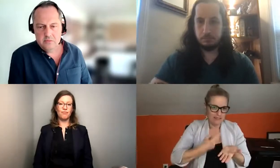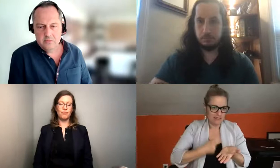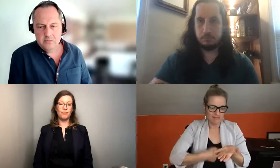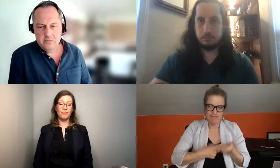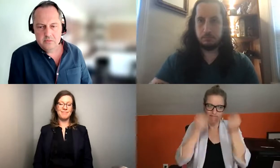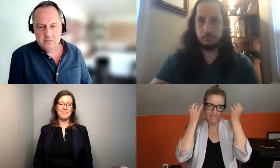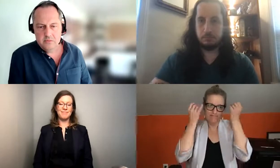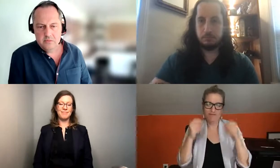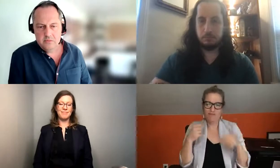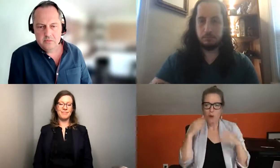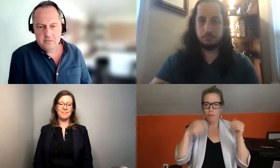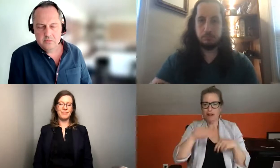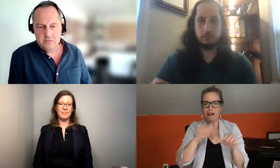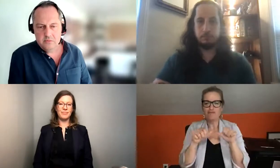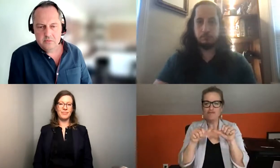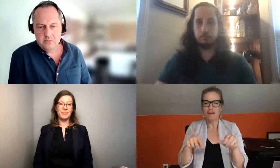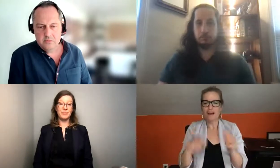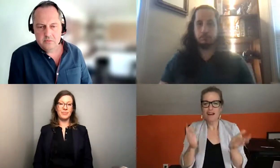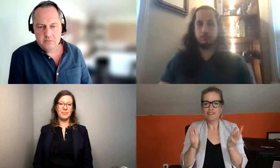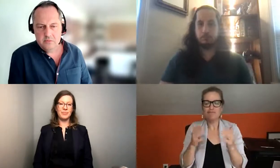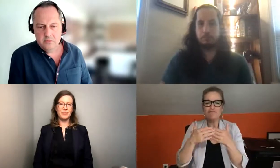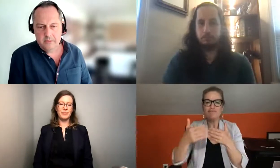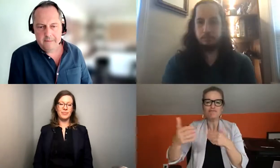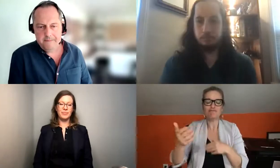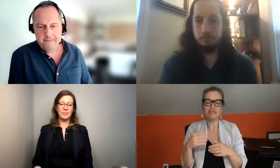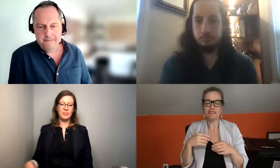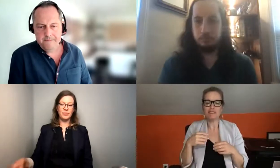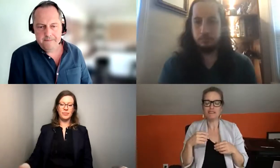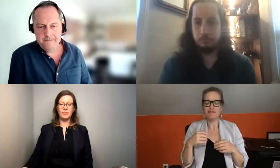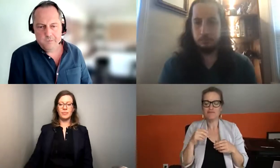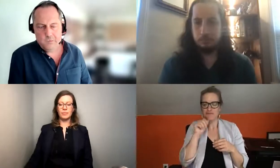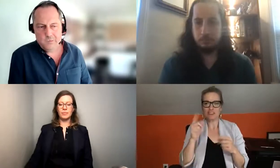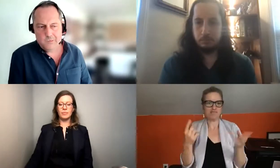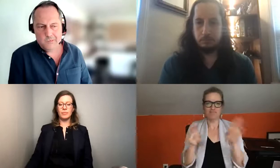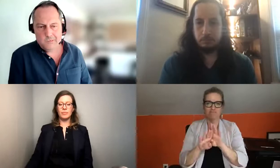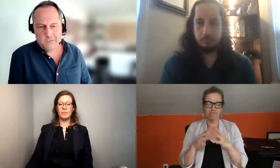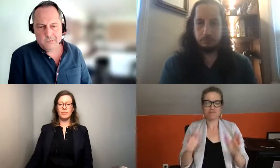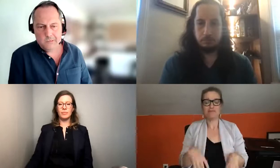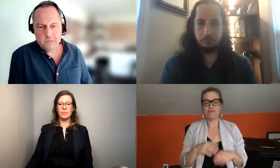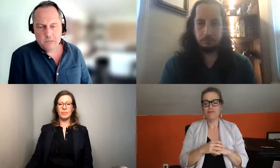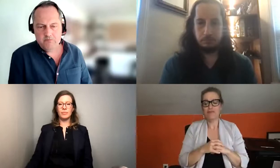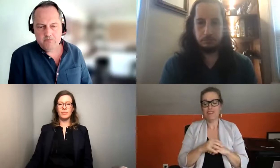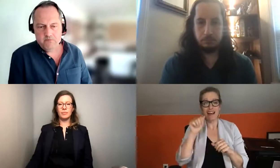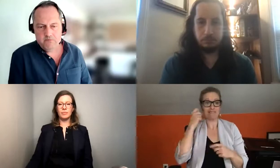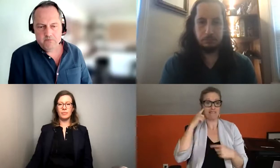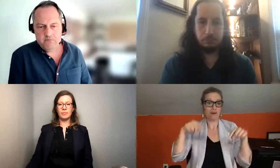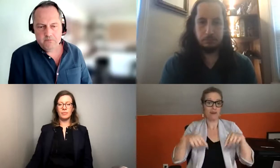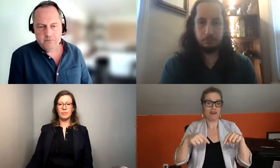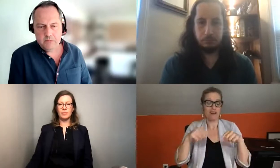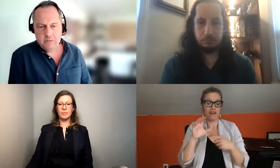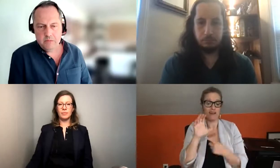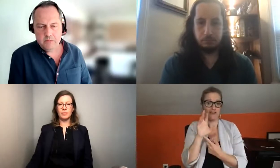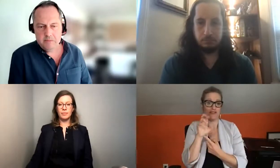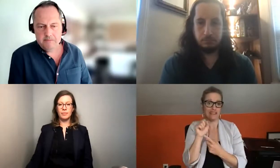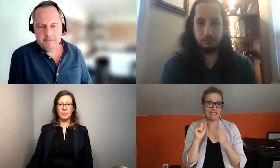And my lab, I know we're going to be discussing these issues and this conversation for days to come.